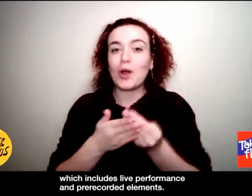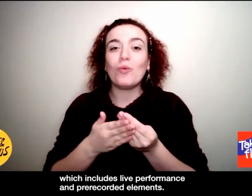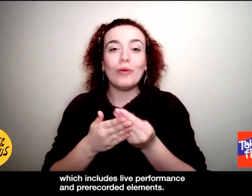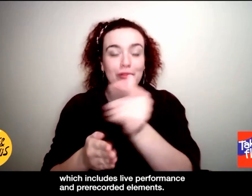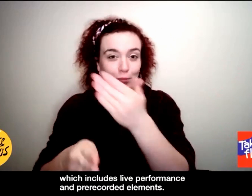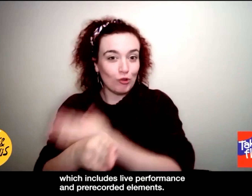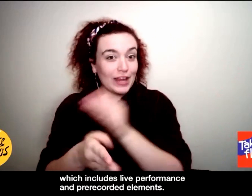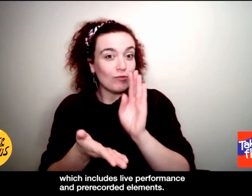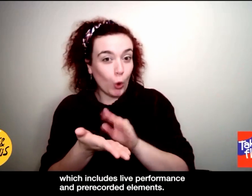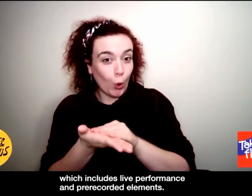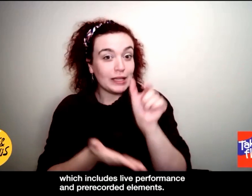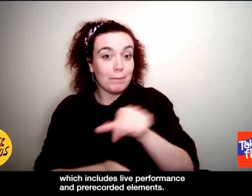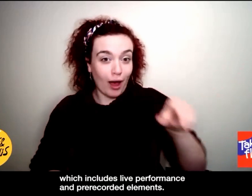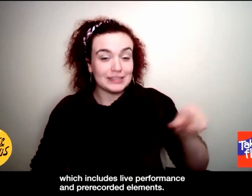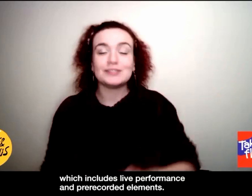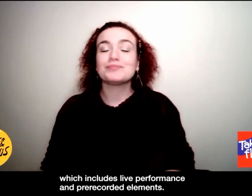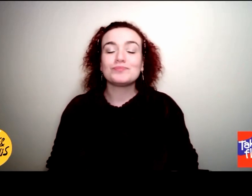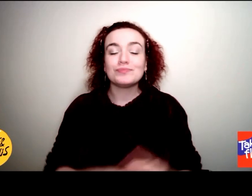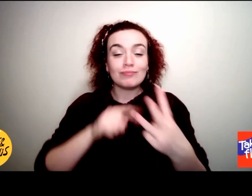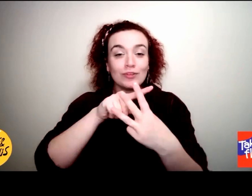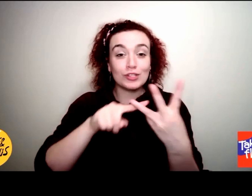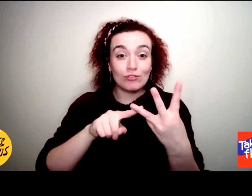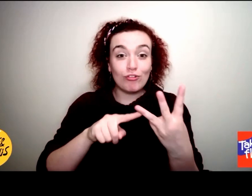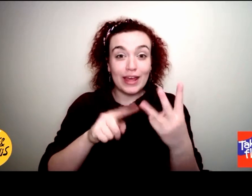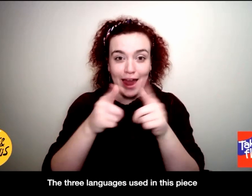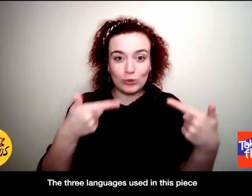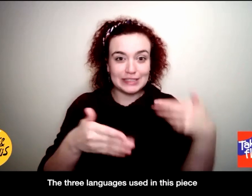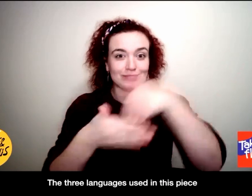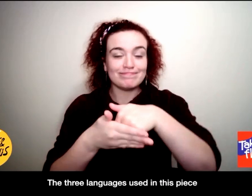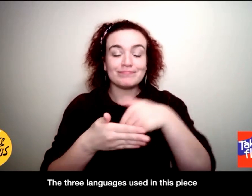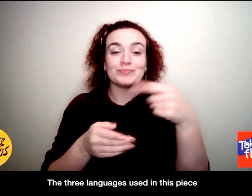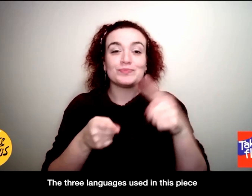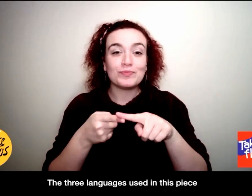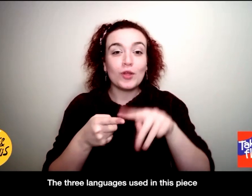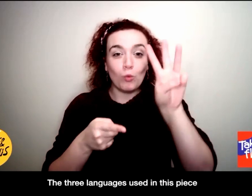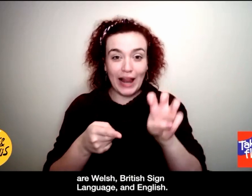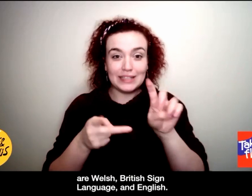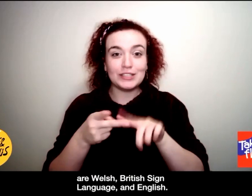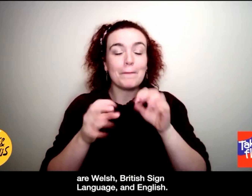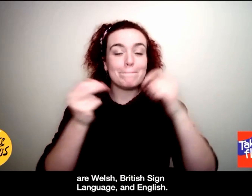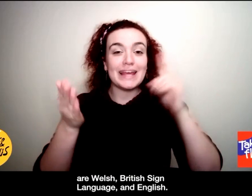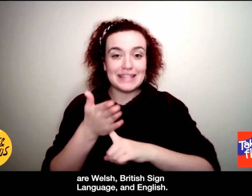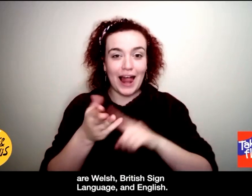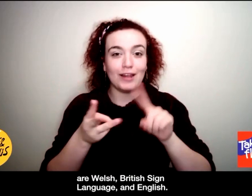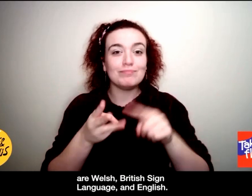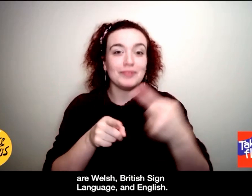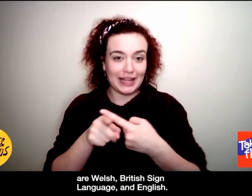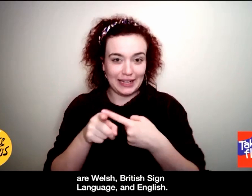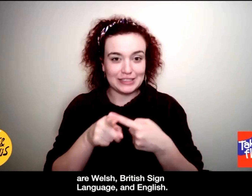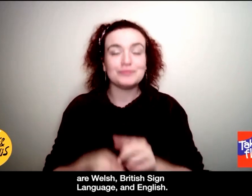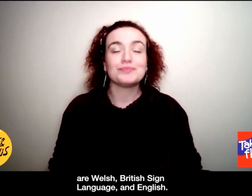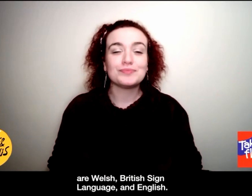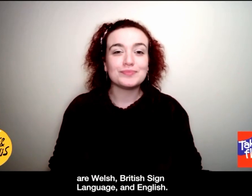hour, which includes live performance and pre-recorded elements. The 3 languages used in this piece are Welsh,